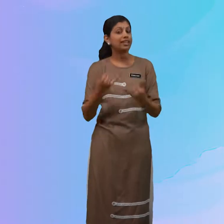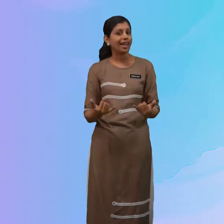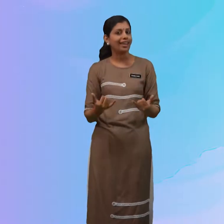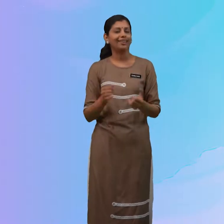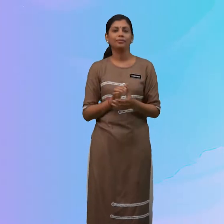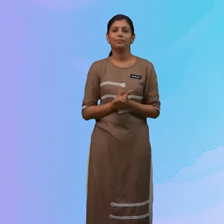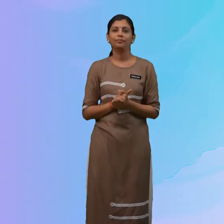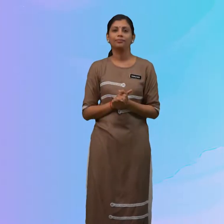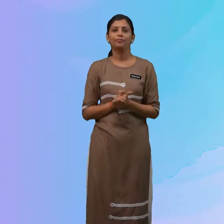today.